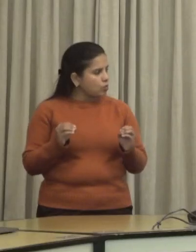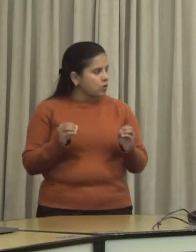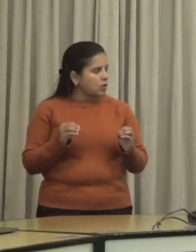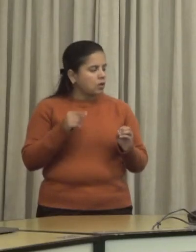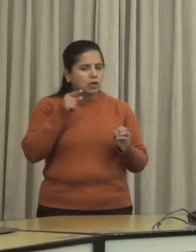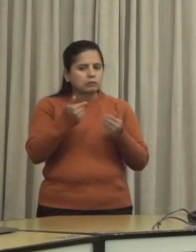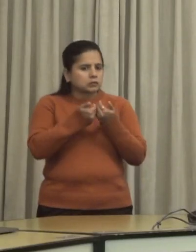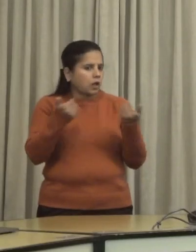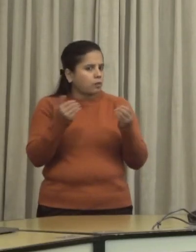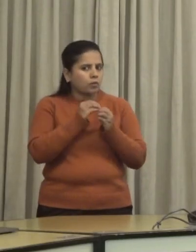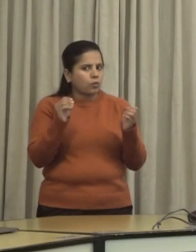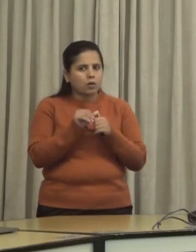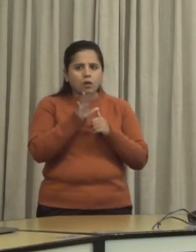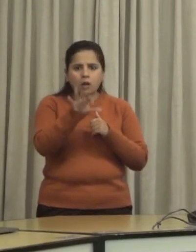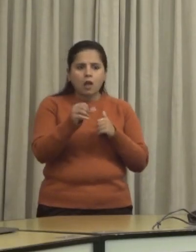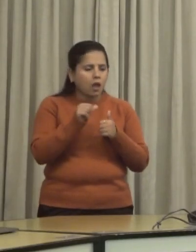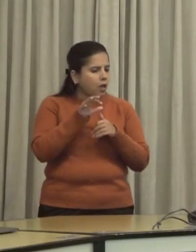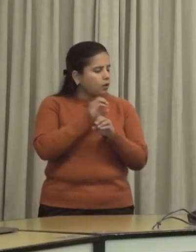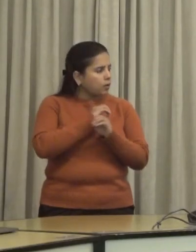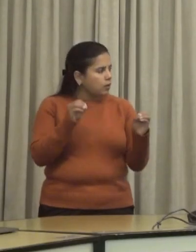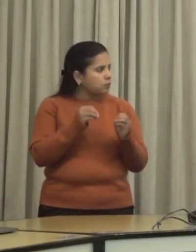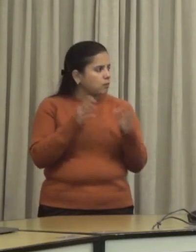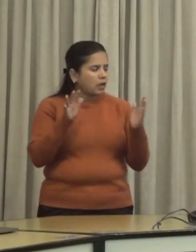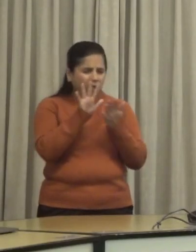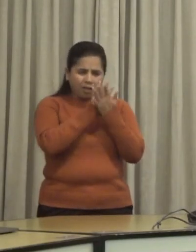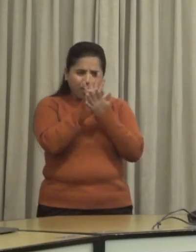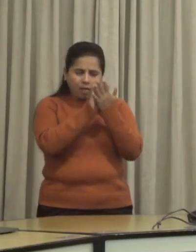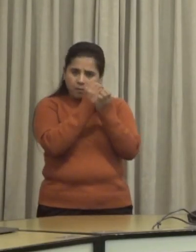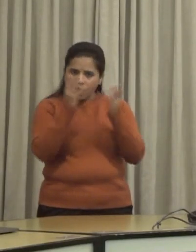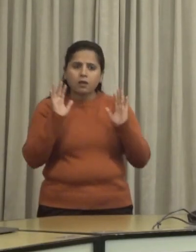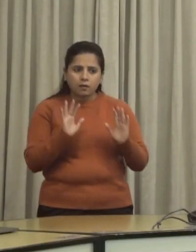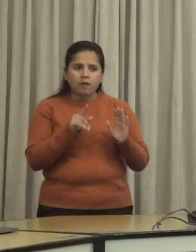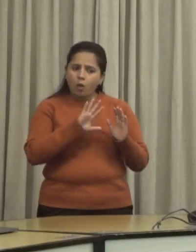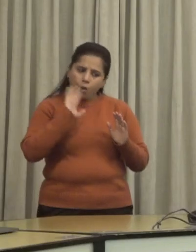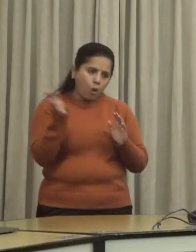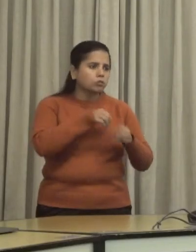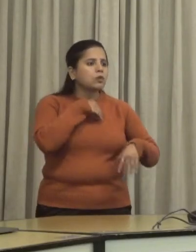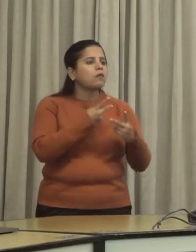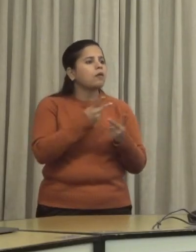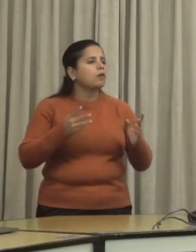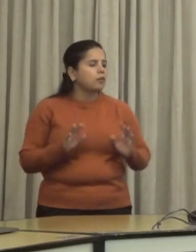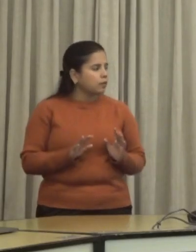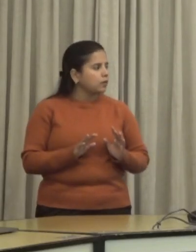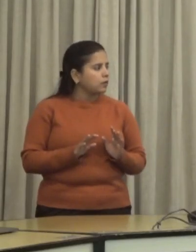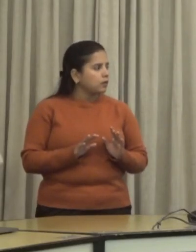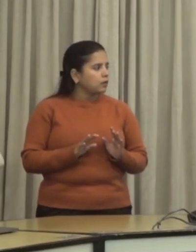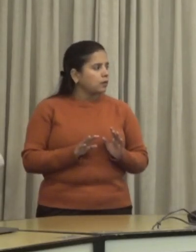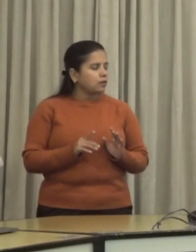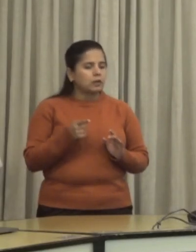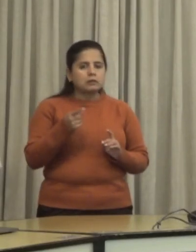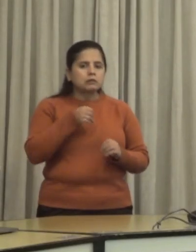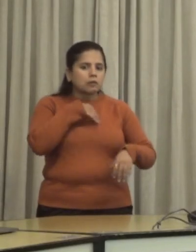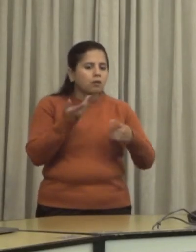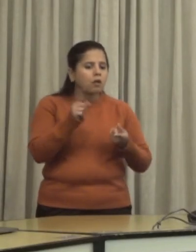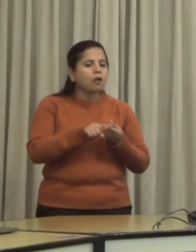so separate, access and no access. There are a lot of gray areas in between, and all of them suffer on account of